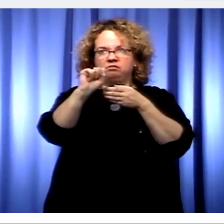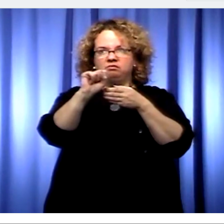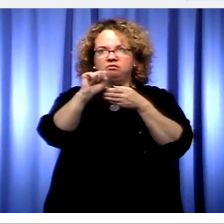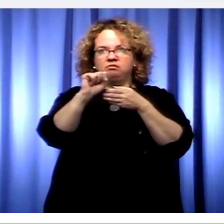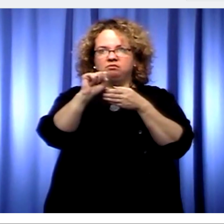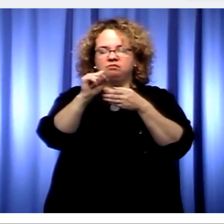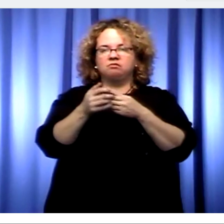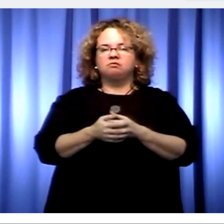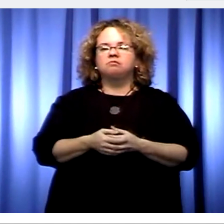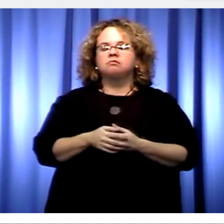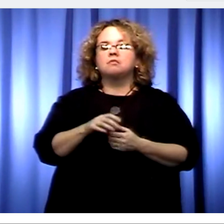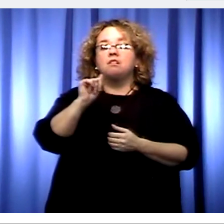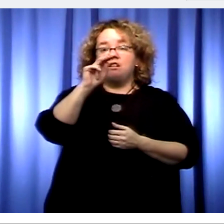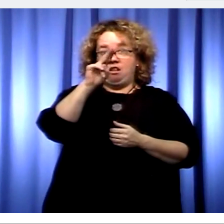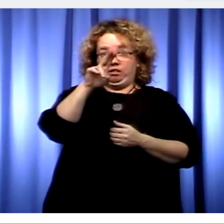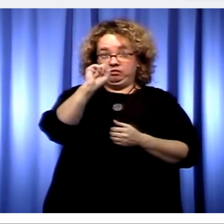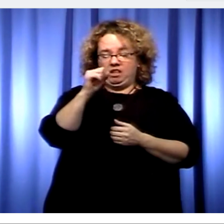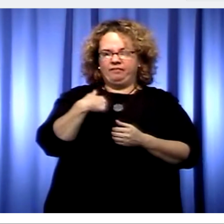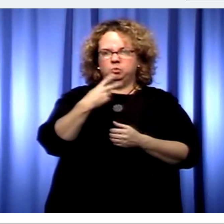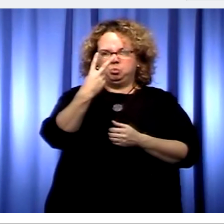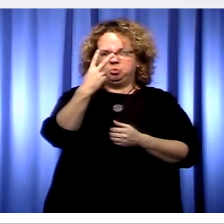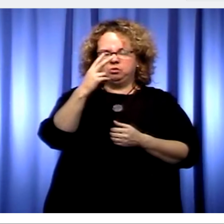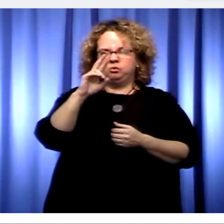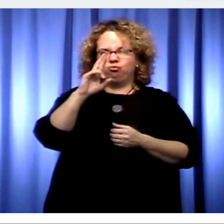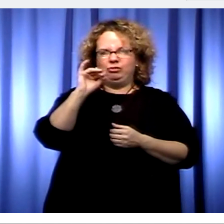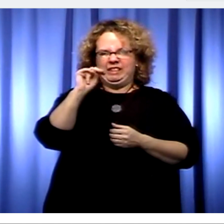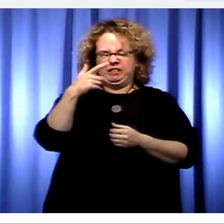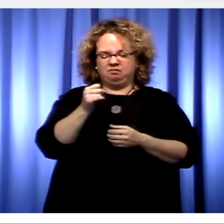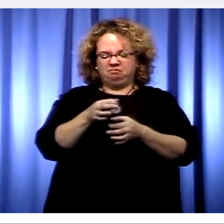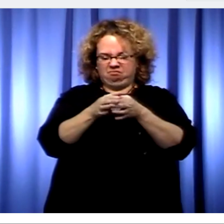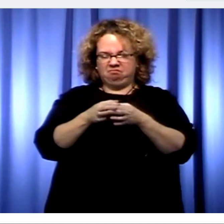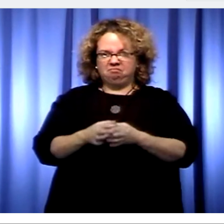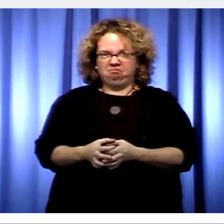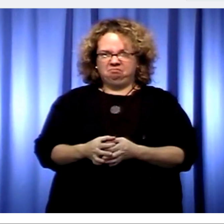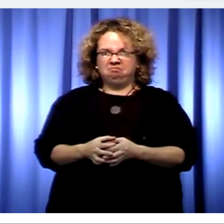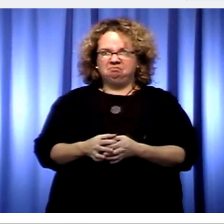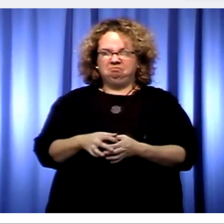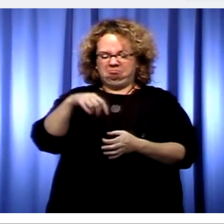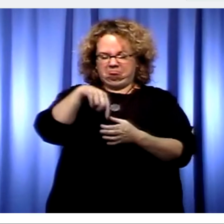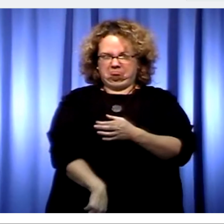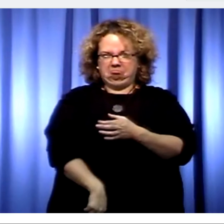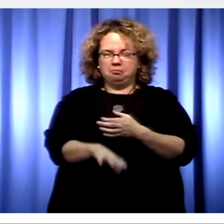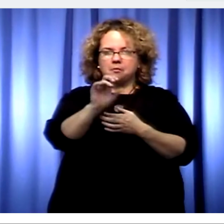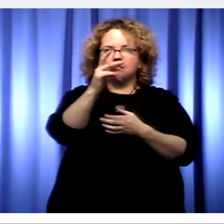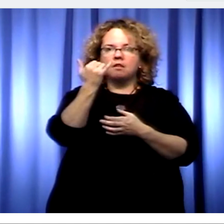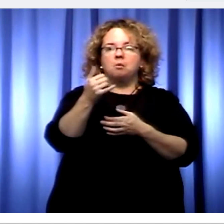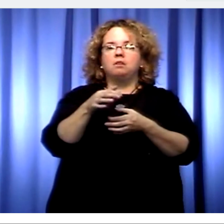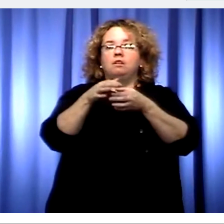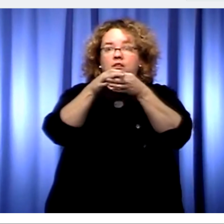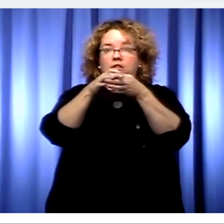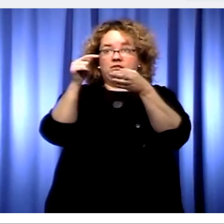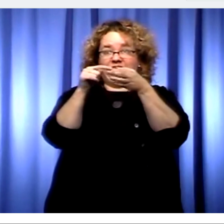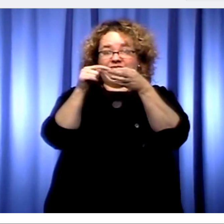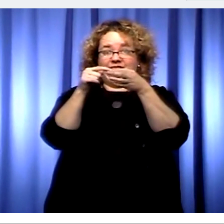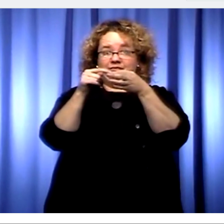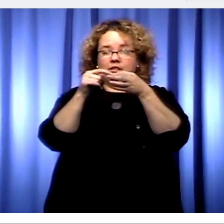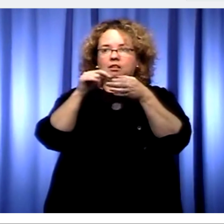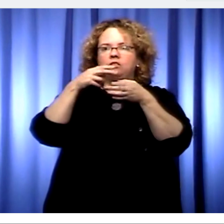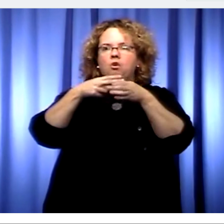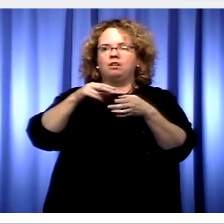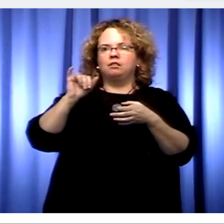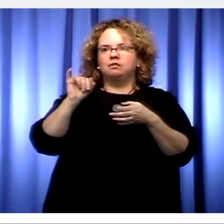And here at the bottom of your rectum, you have your anus, which is where the feces is secreted out of the